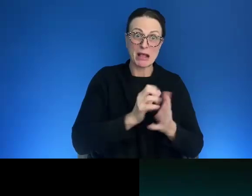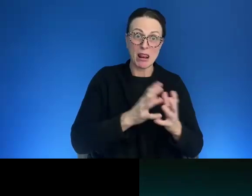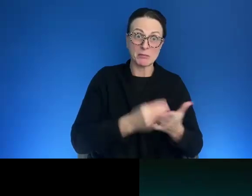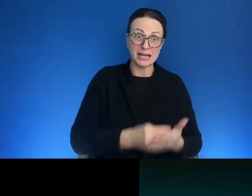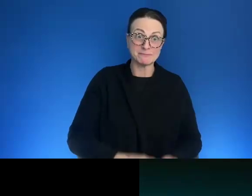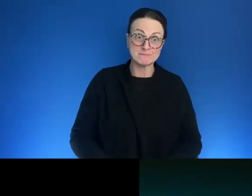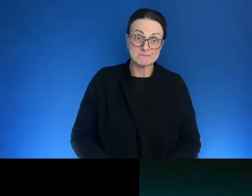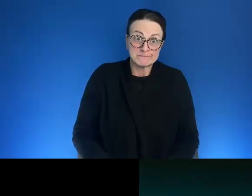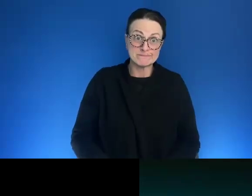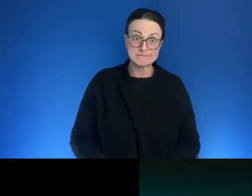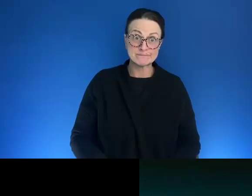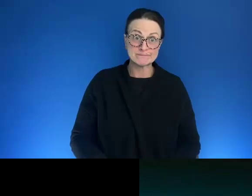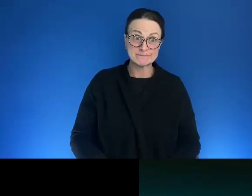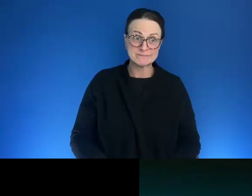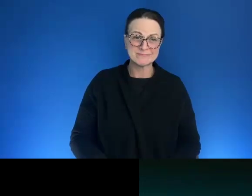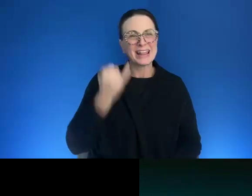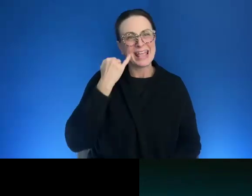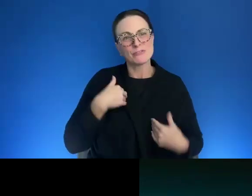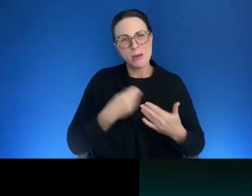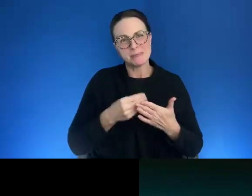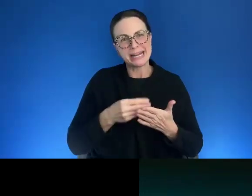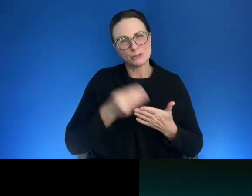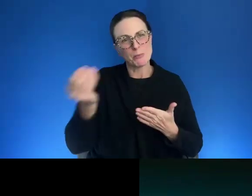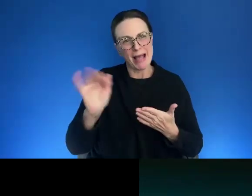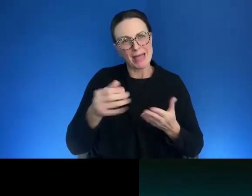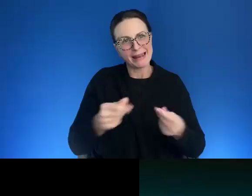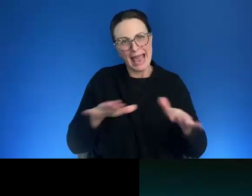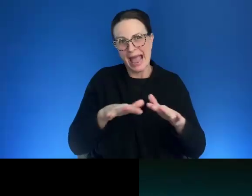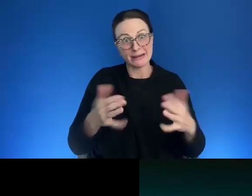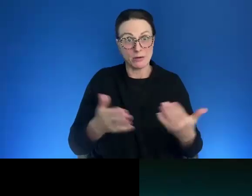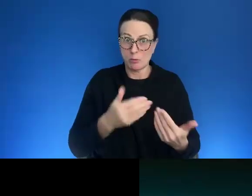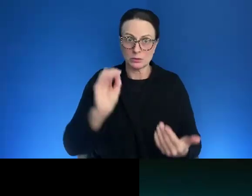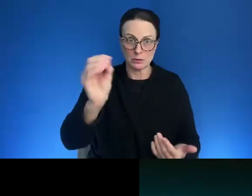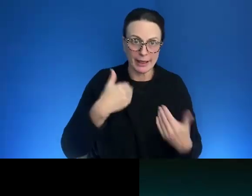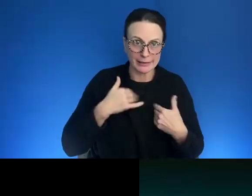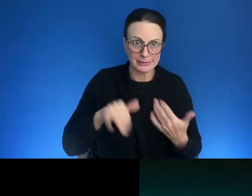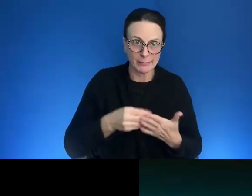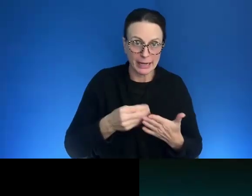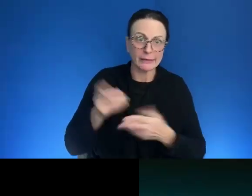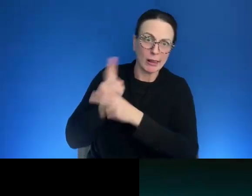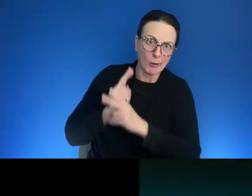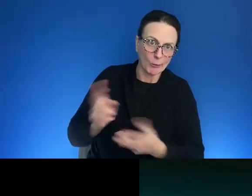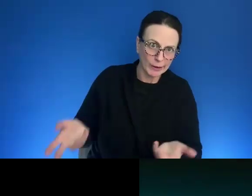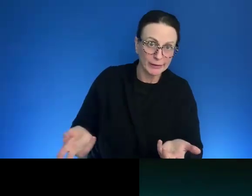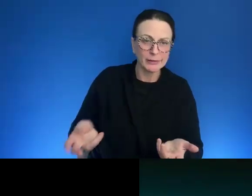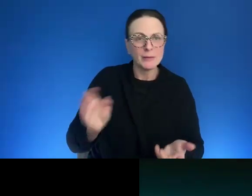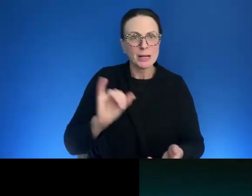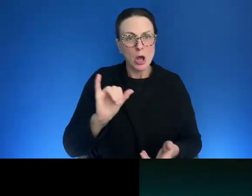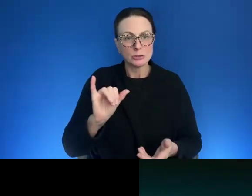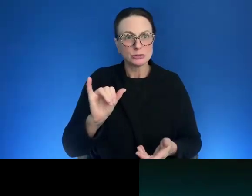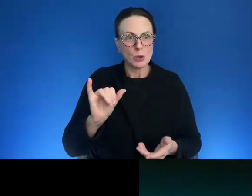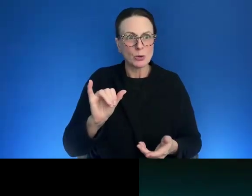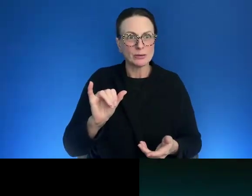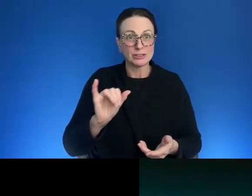money if you have the money to buy the land. Hardly anybody does. In that case, you might need a loan, but also put a bunch of